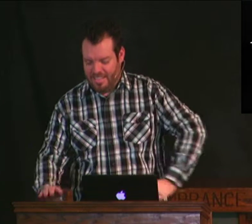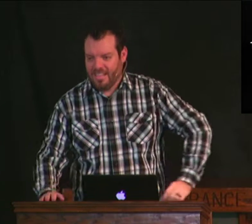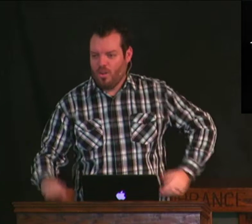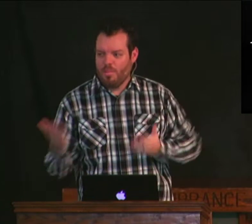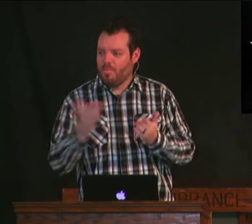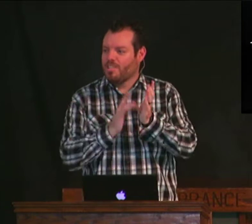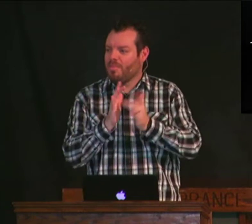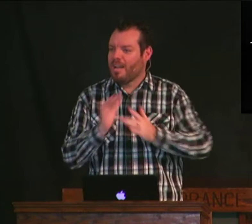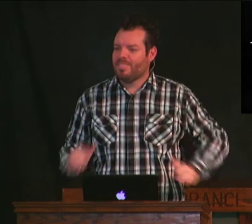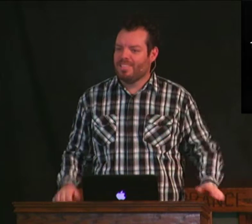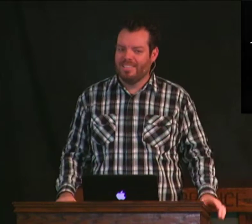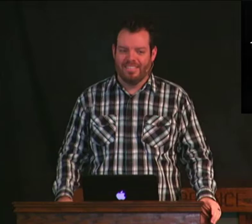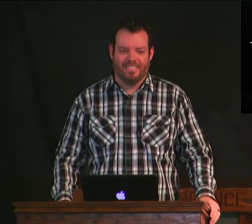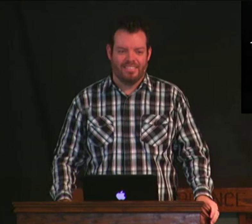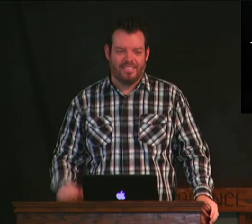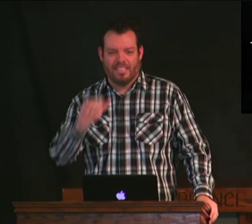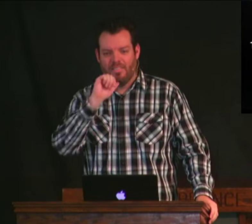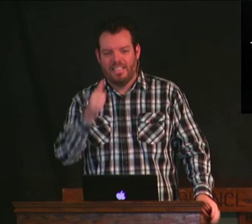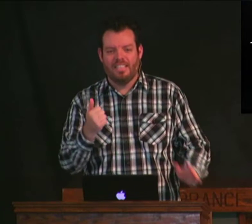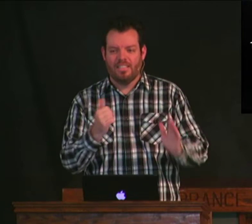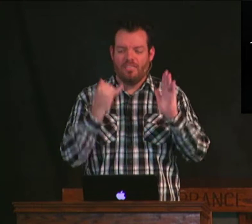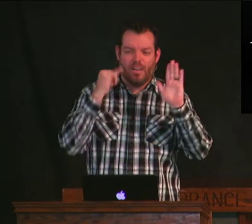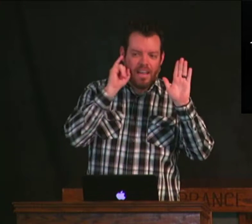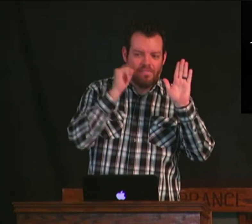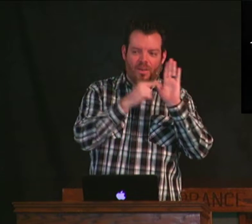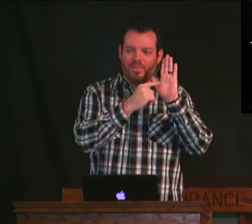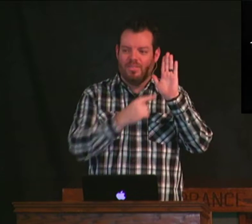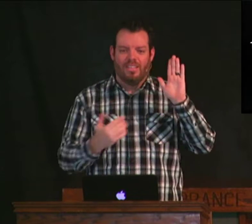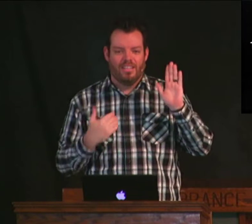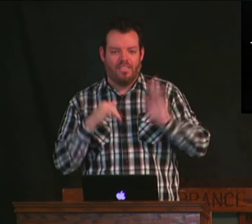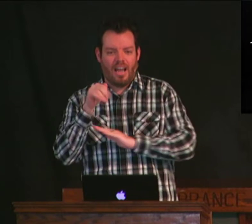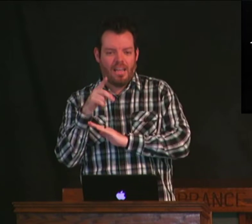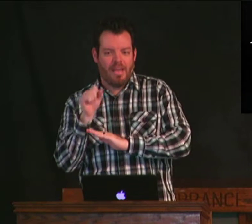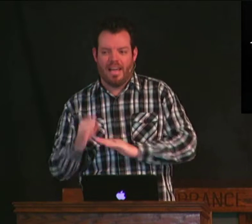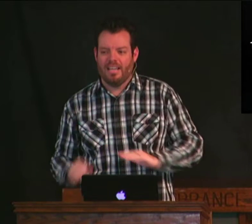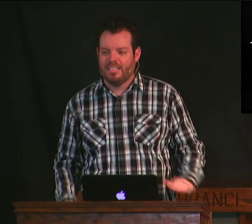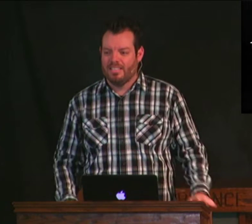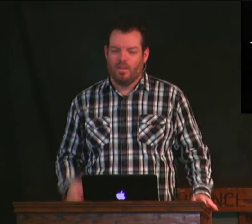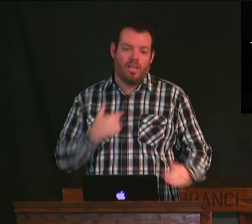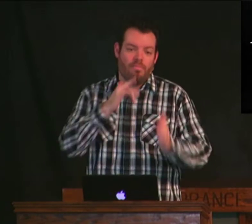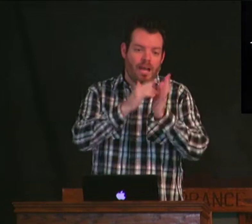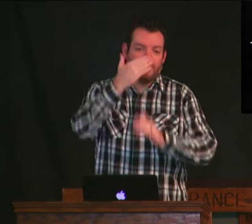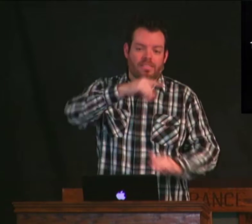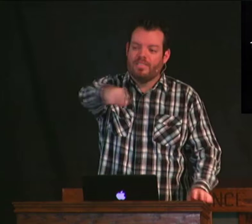I hope you brought your Bibles too. If you didn't, you have your iPhone, you have your iPads, or you have Bibles in front of